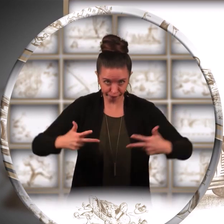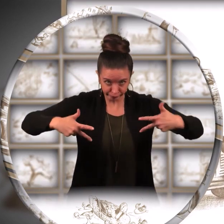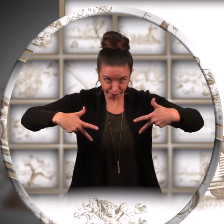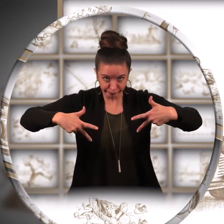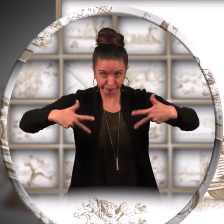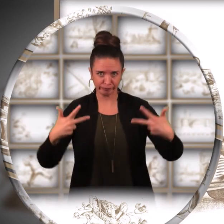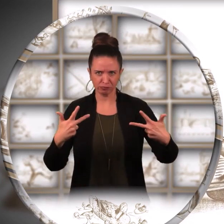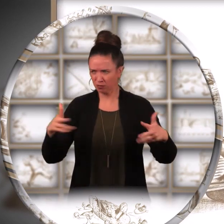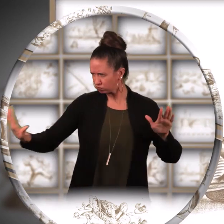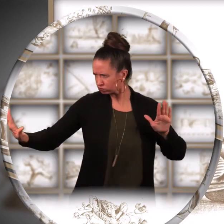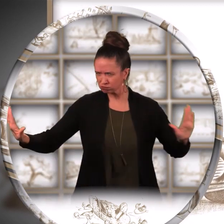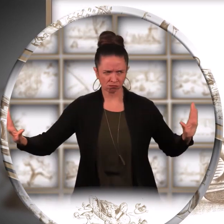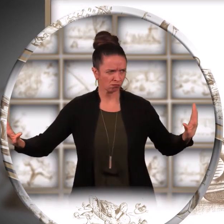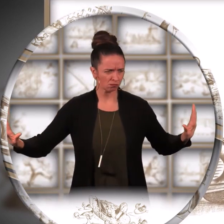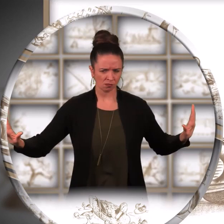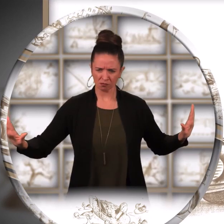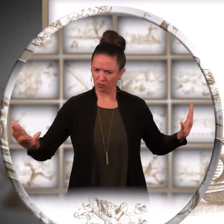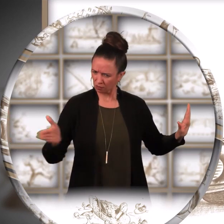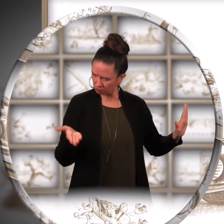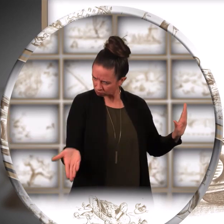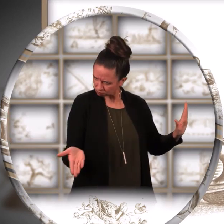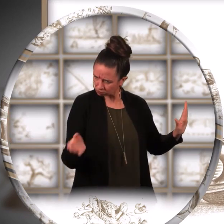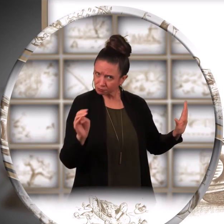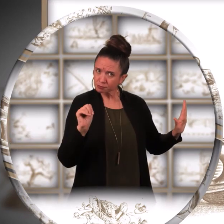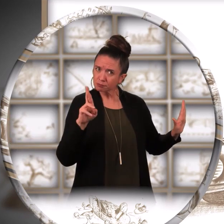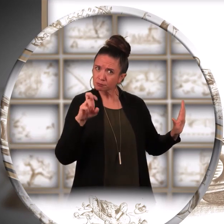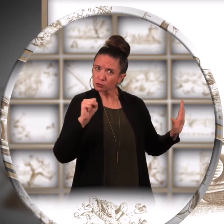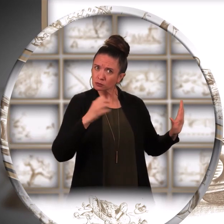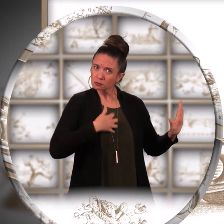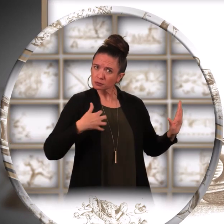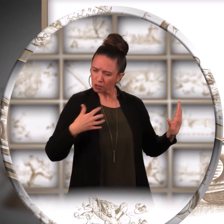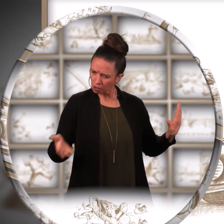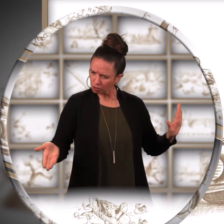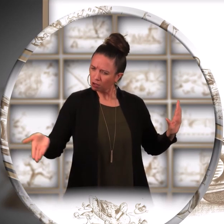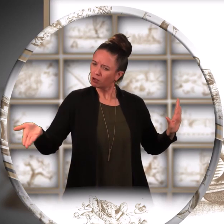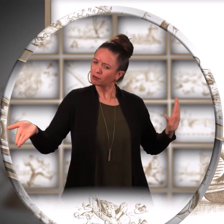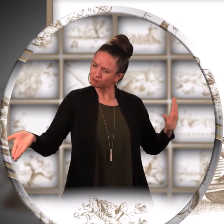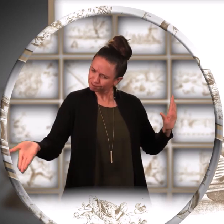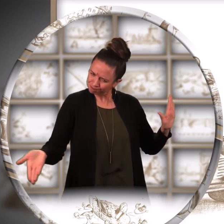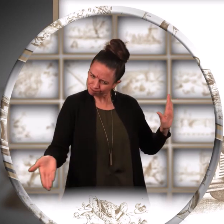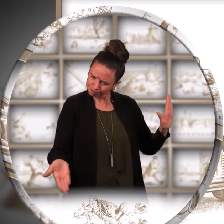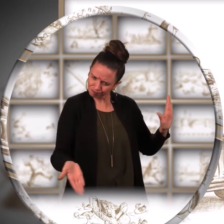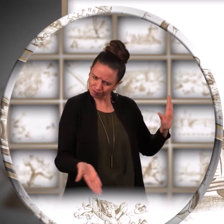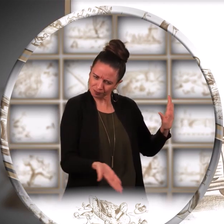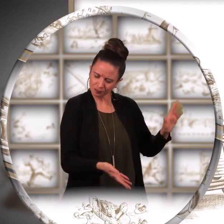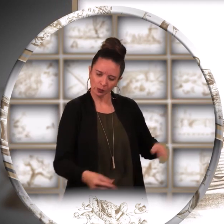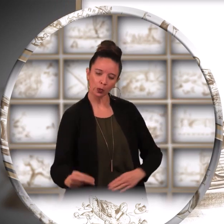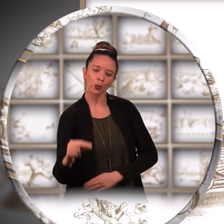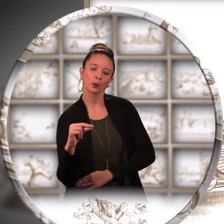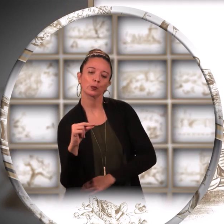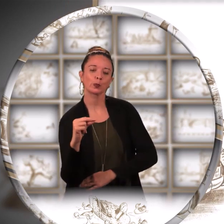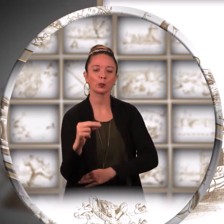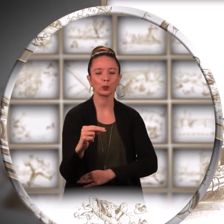other, the way policemen do, for Mrs. Mallard to cross over.